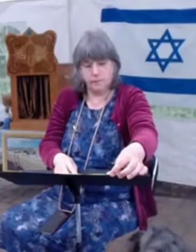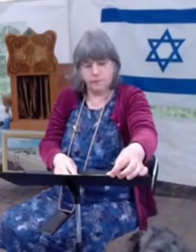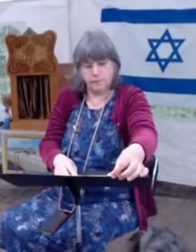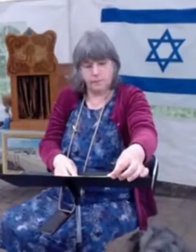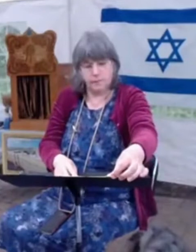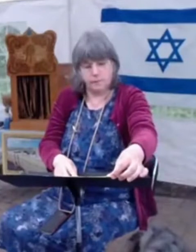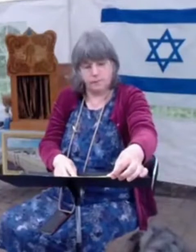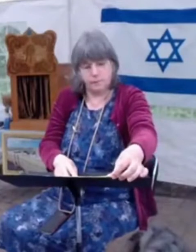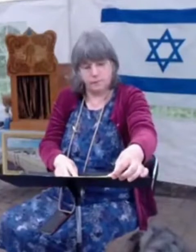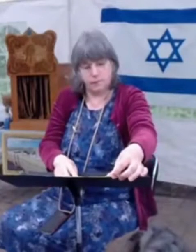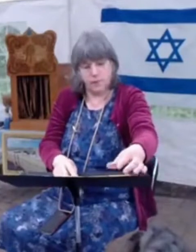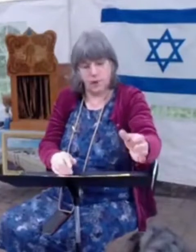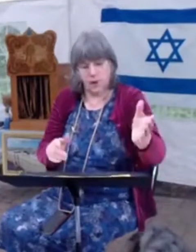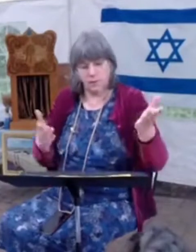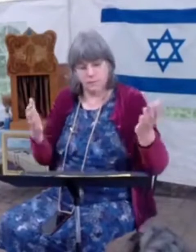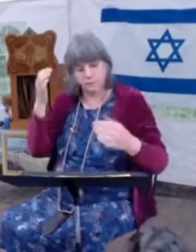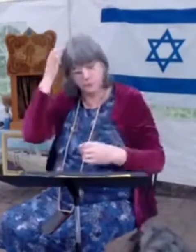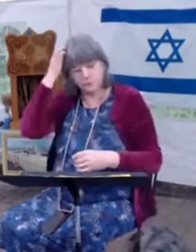Let's go to Moshe.